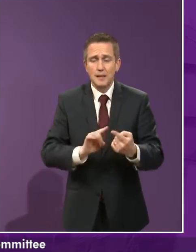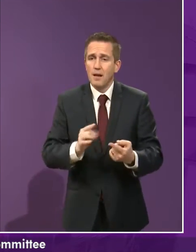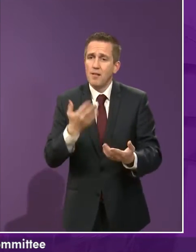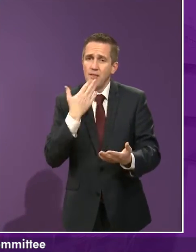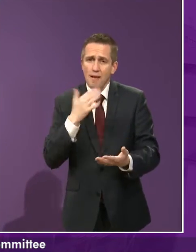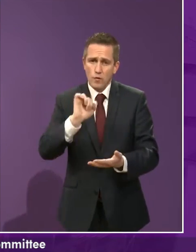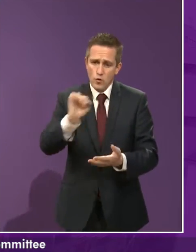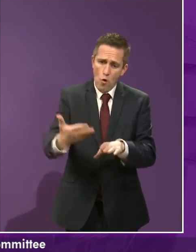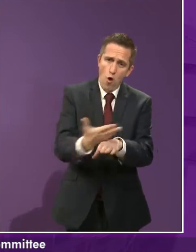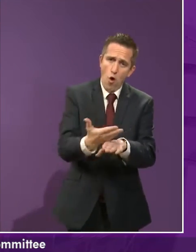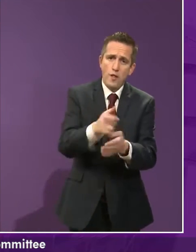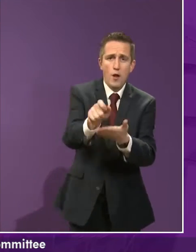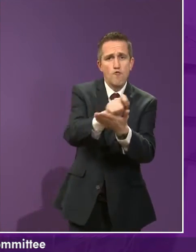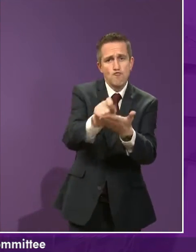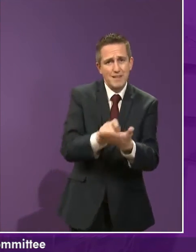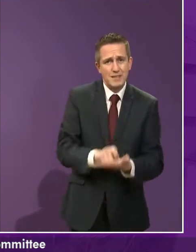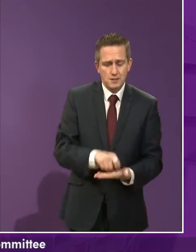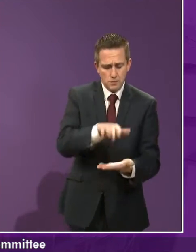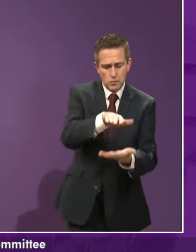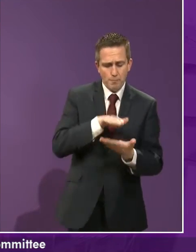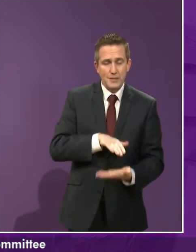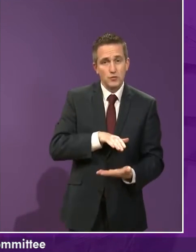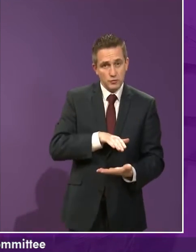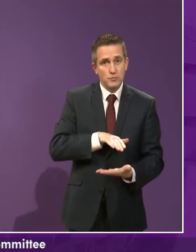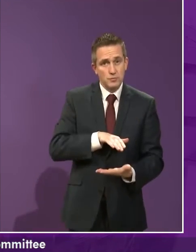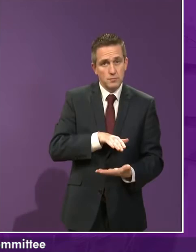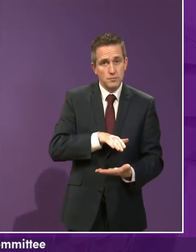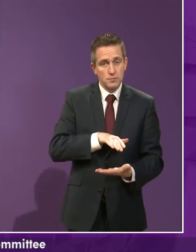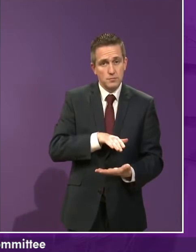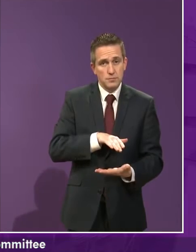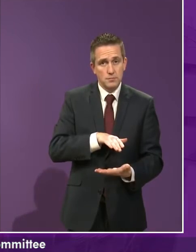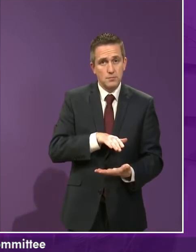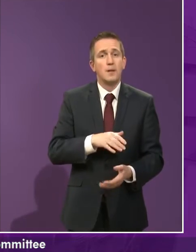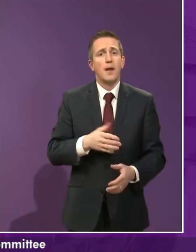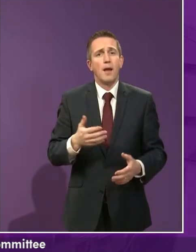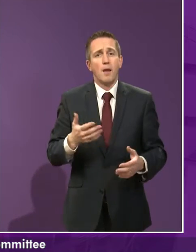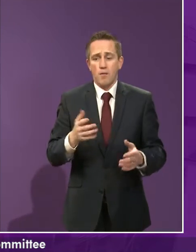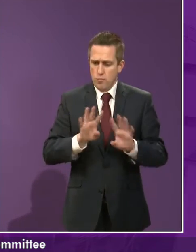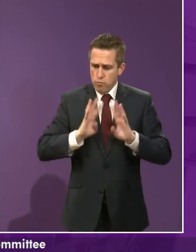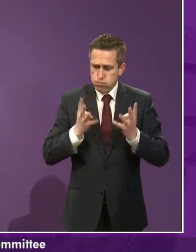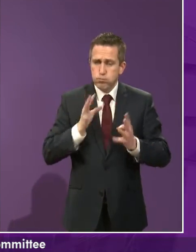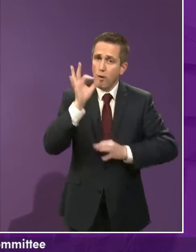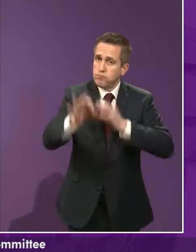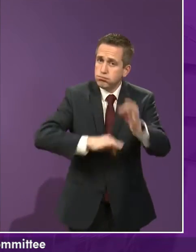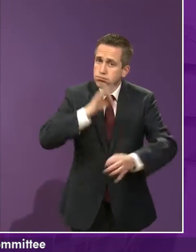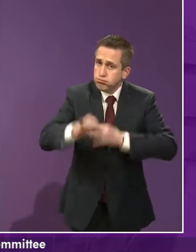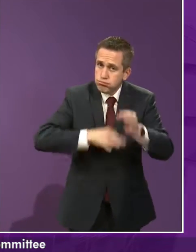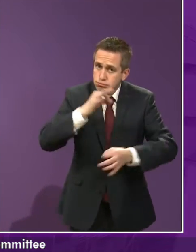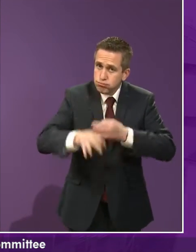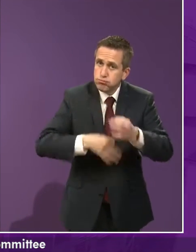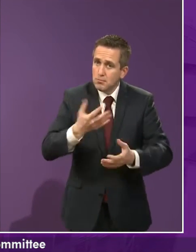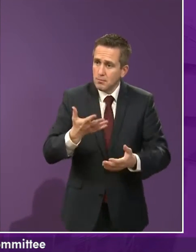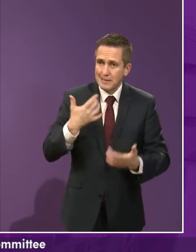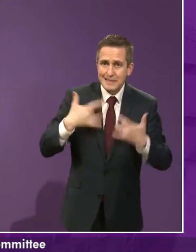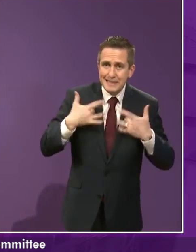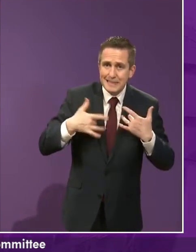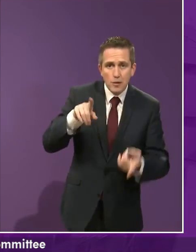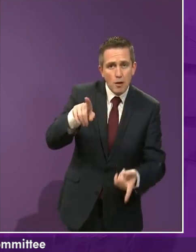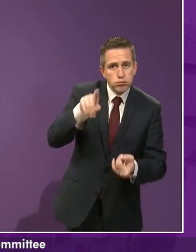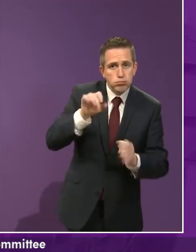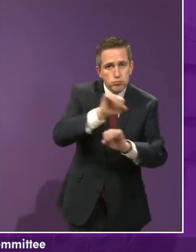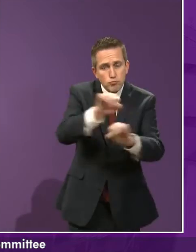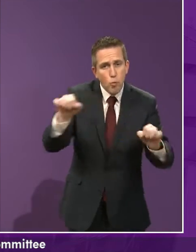submissions that you've given us thus far. We're going to kick straight into questions because we want to hear from you and hear some